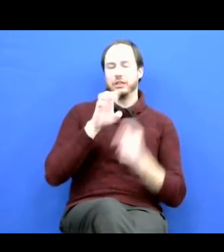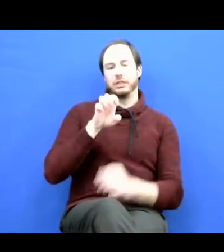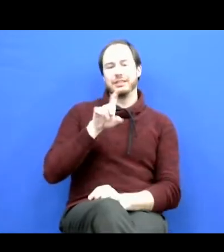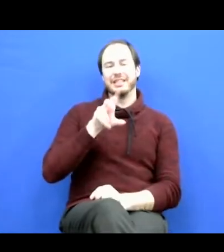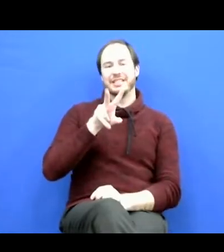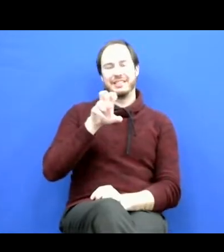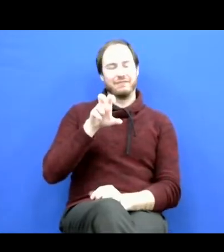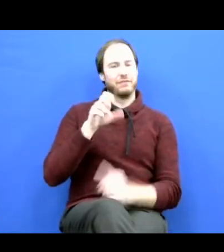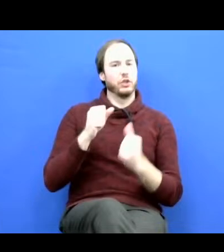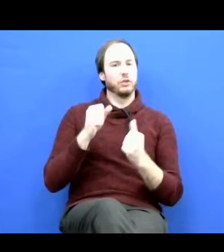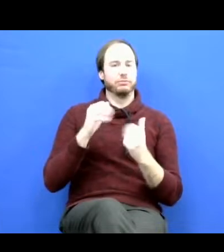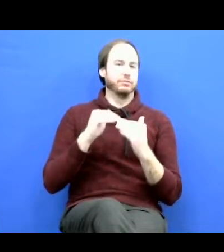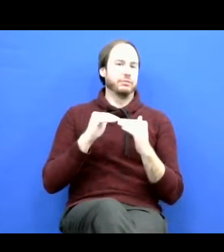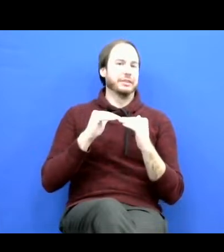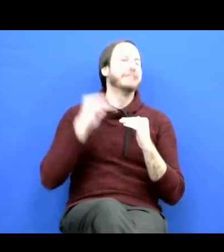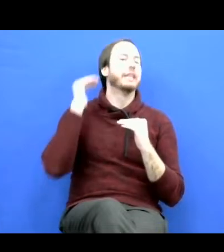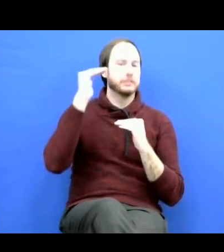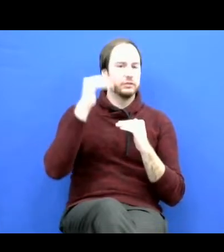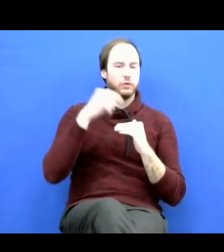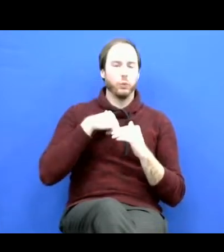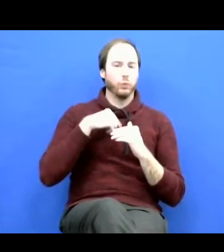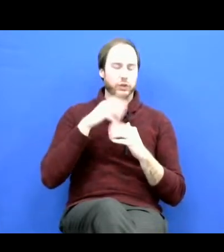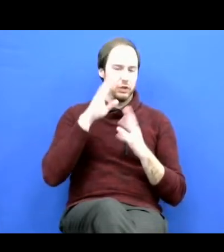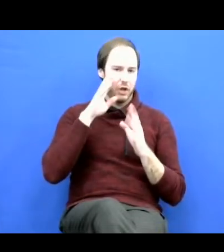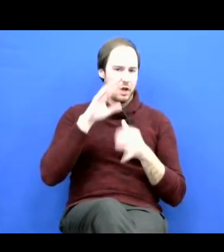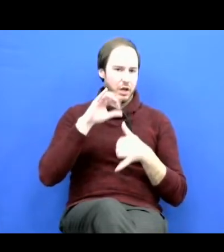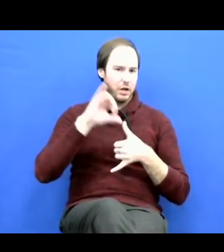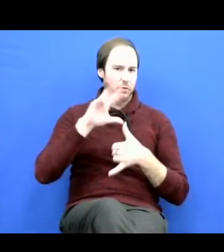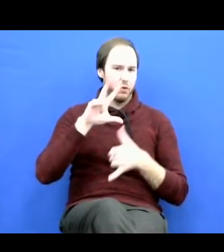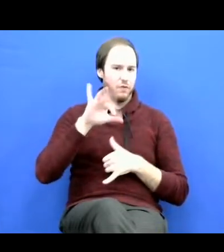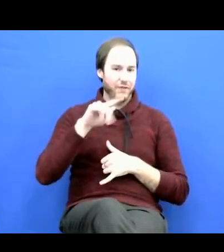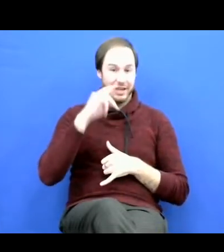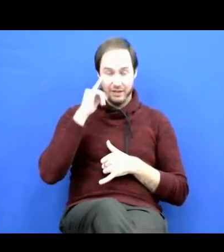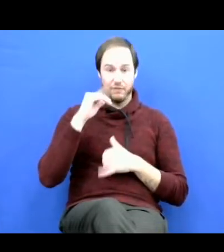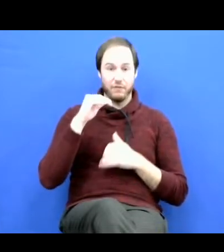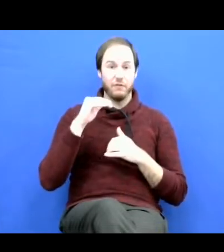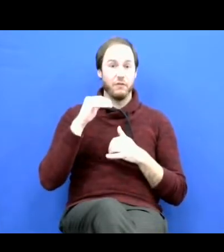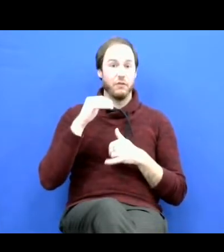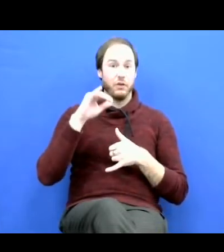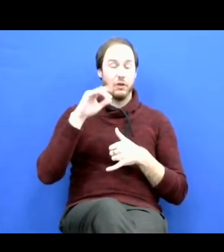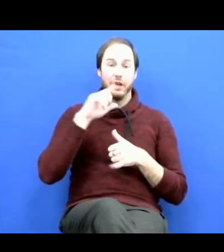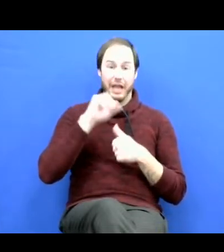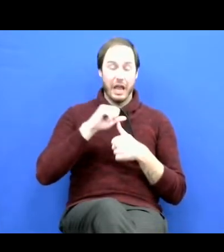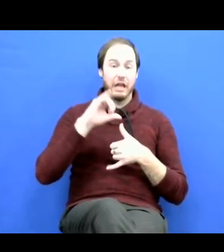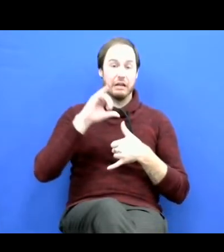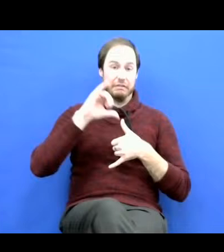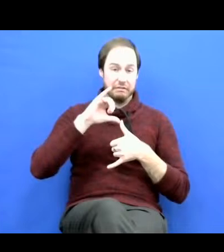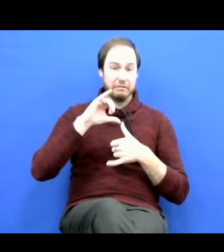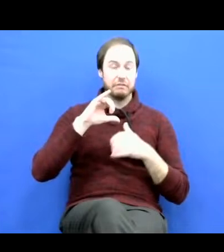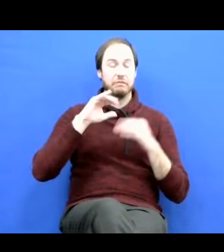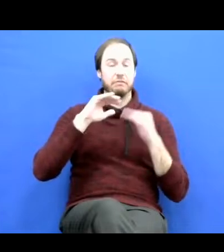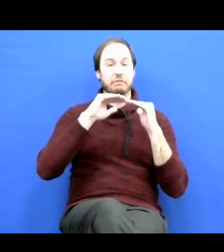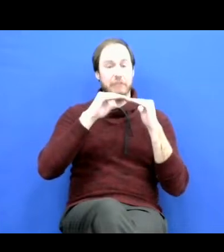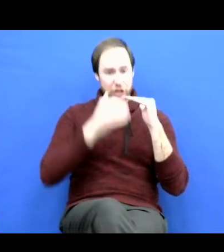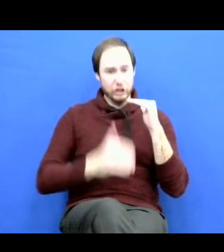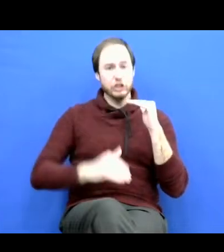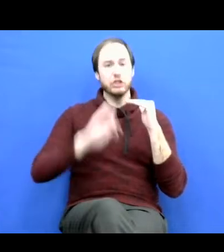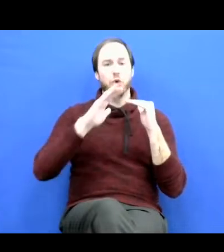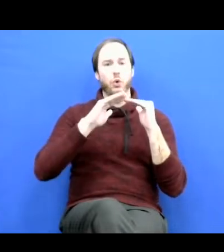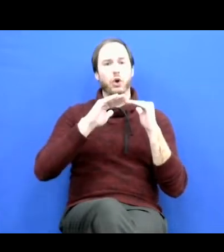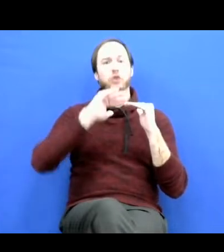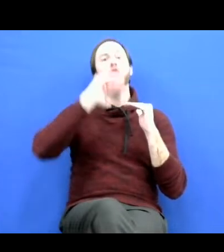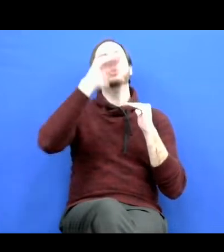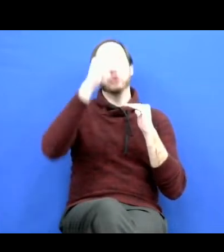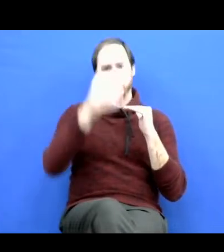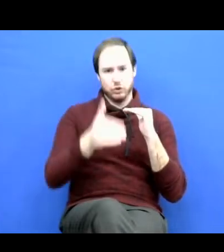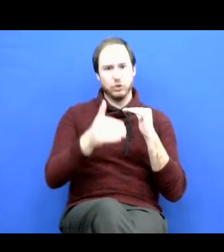feet. So again, any grading changes would have to be less than 3 feet in height. All right. Do you think that's too large a